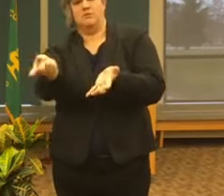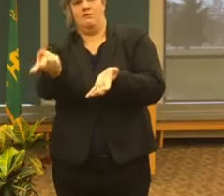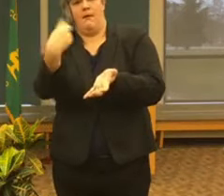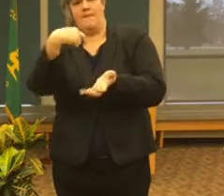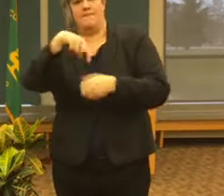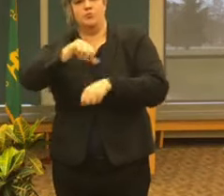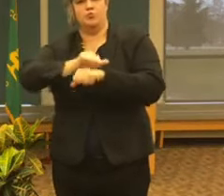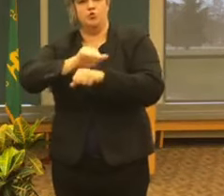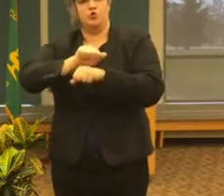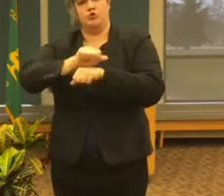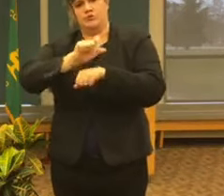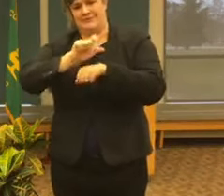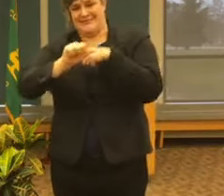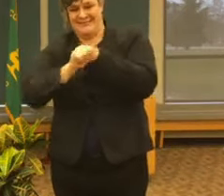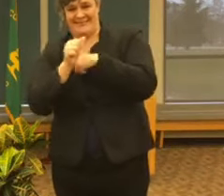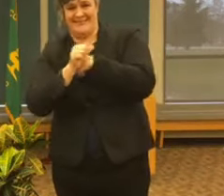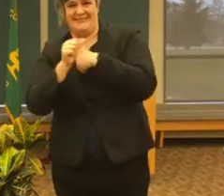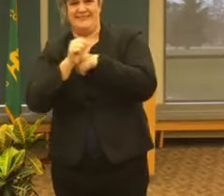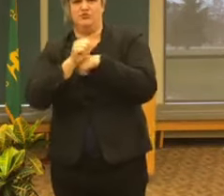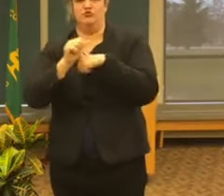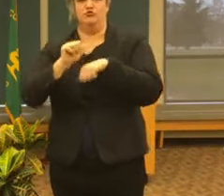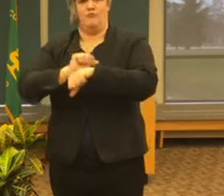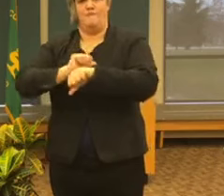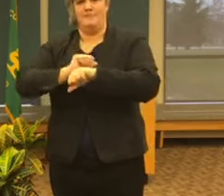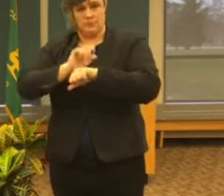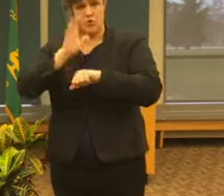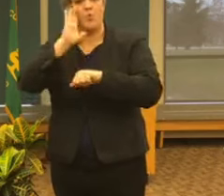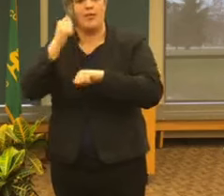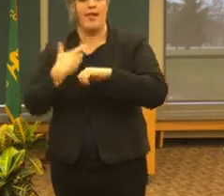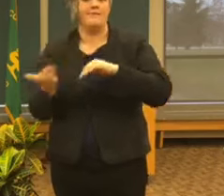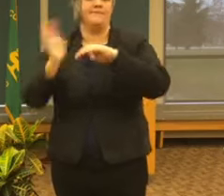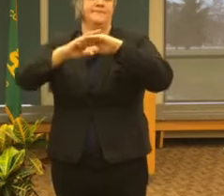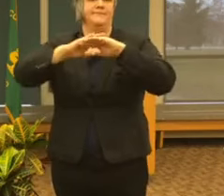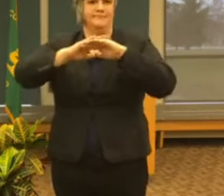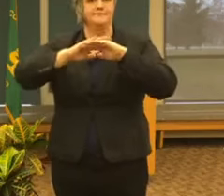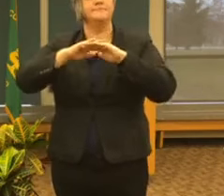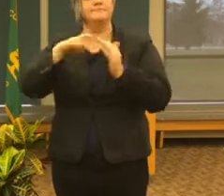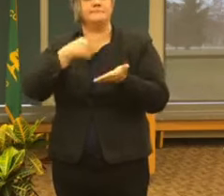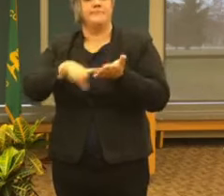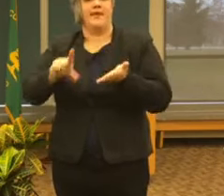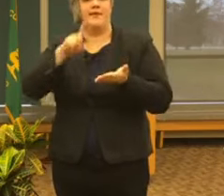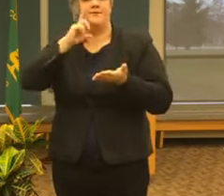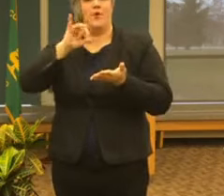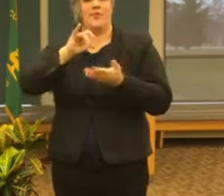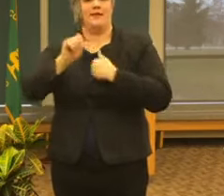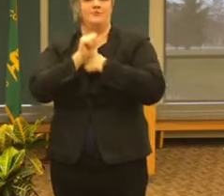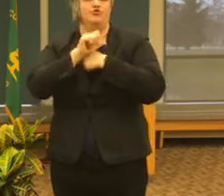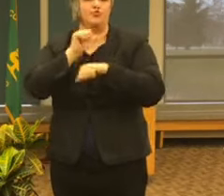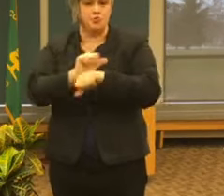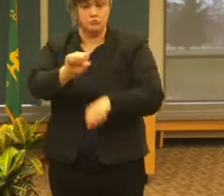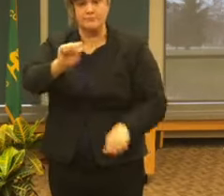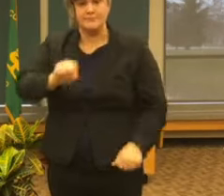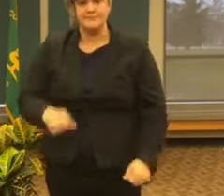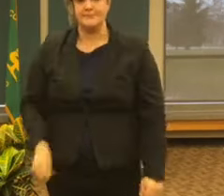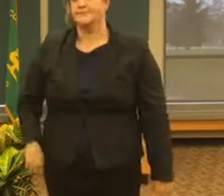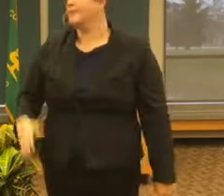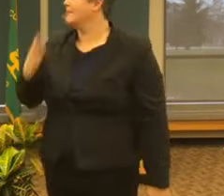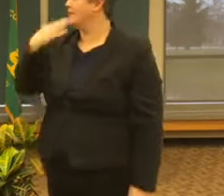these high hazardous jobs, that there will be additional pay. Okay, thank you. Mm-hmm.